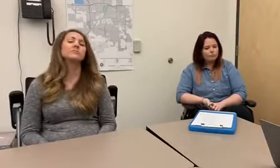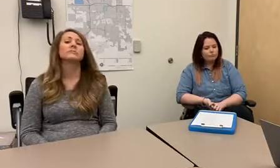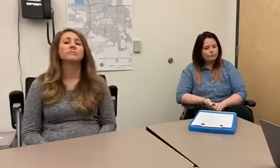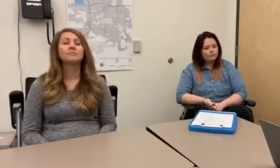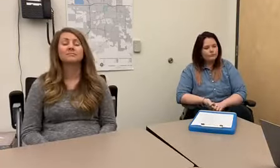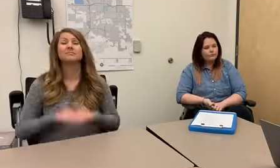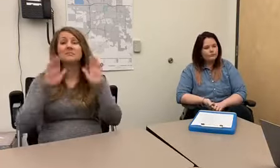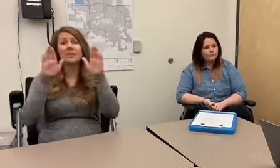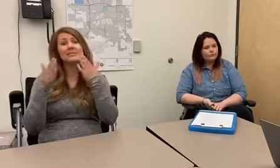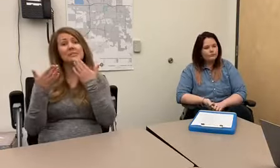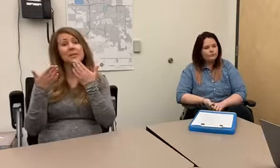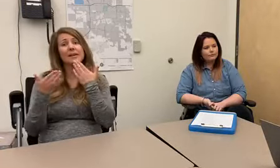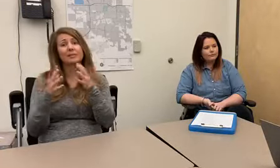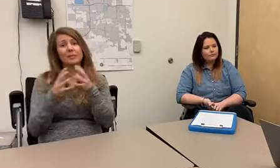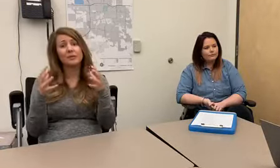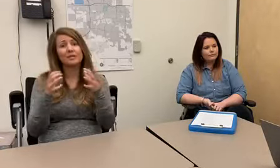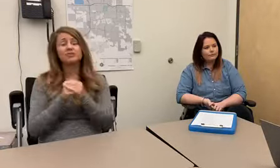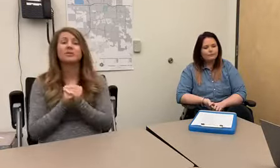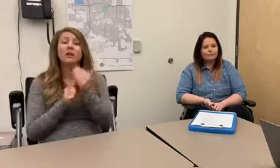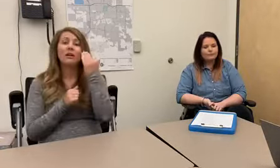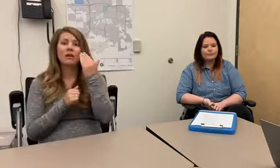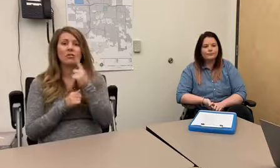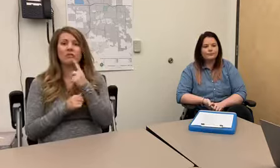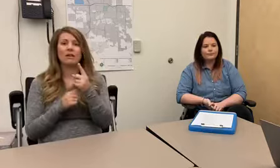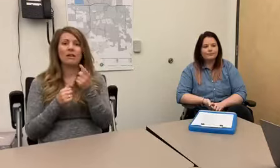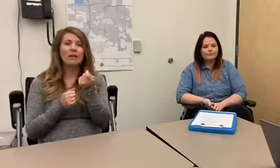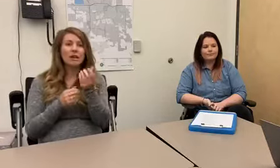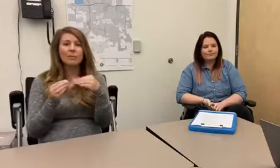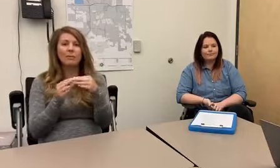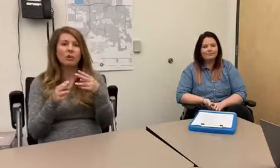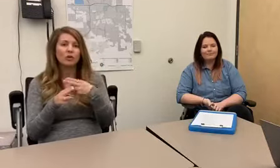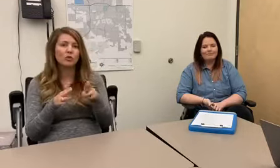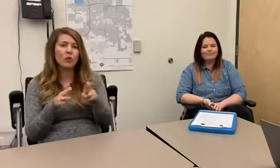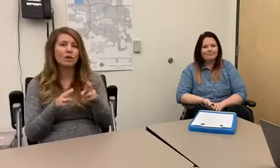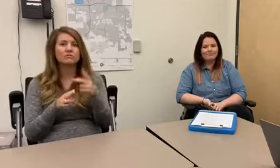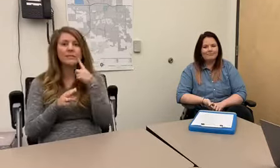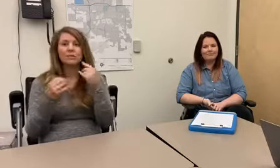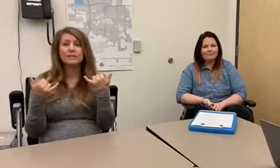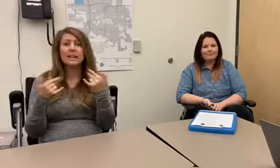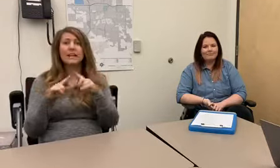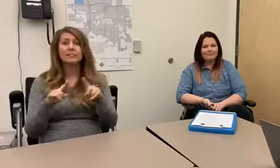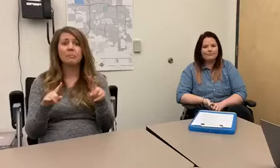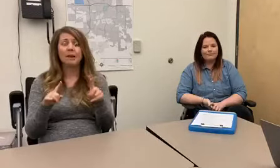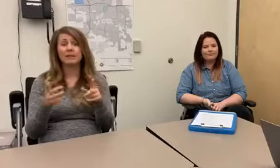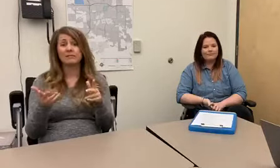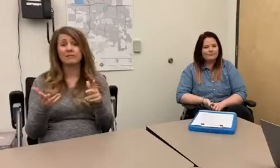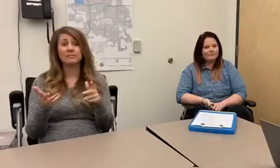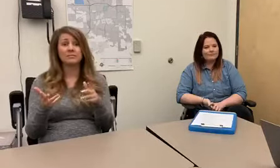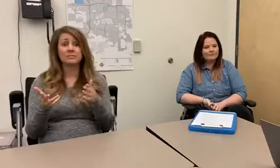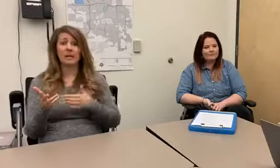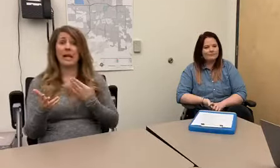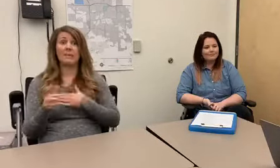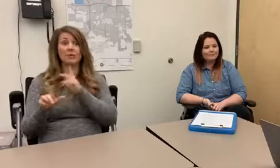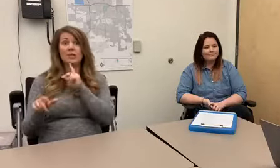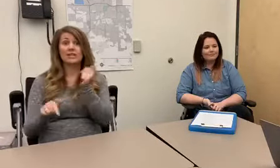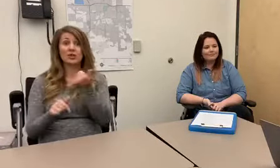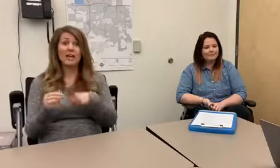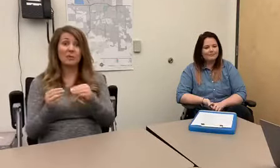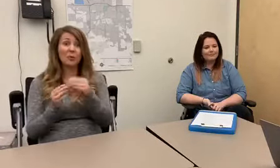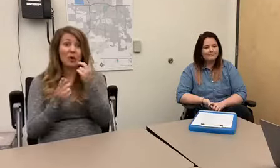Awesome. Well, thank you so much. I know this was a little bit shorter of a live today, but we are happy to answer any more questions. If we didn't